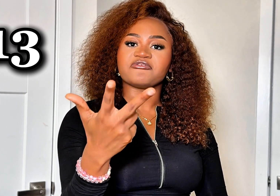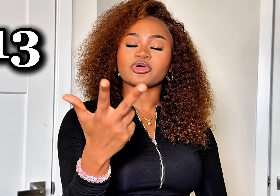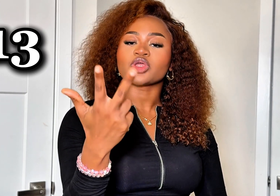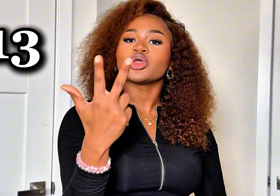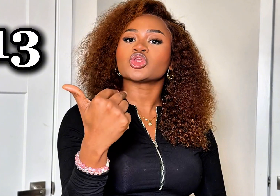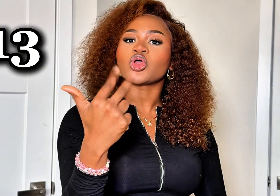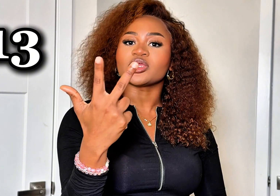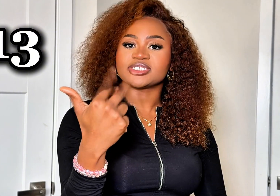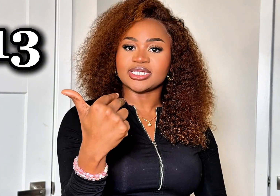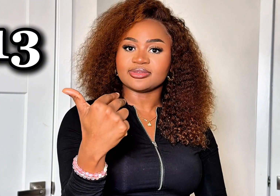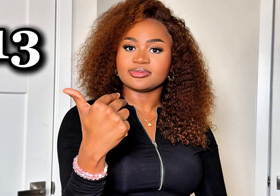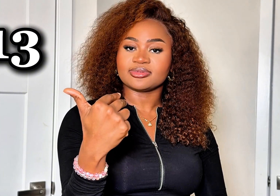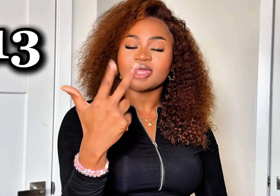forth. 13.